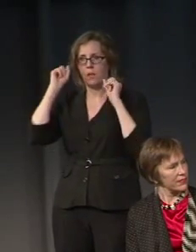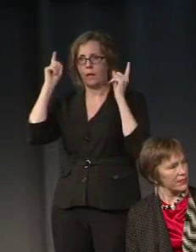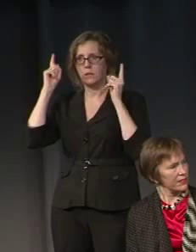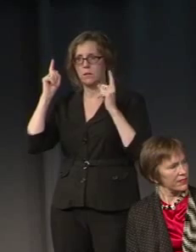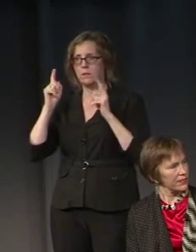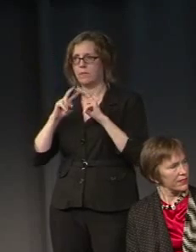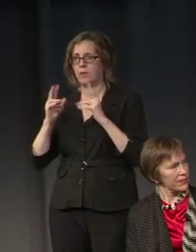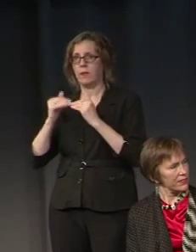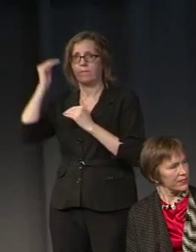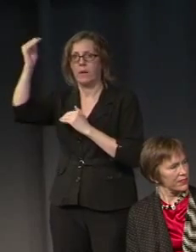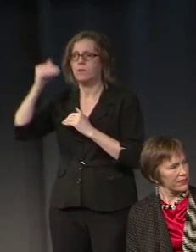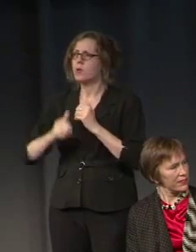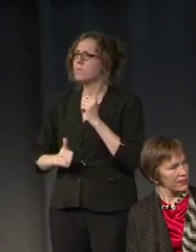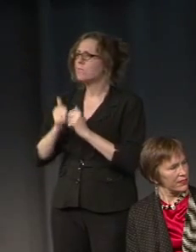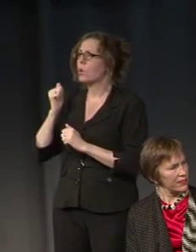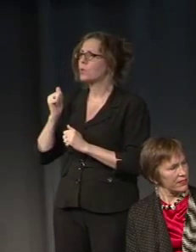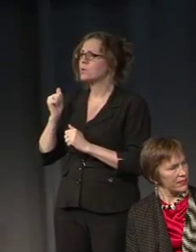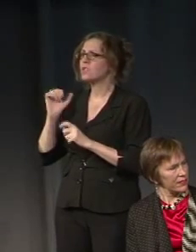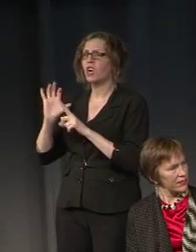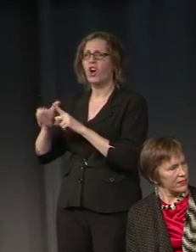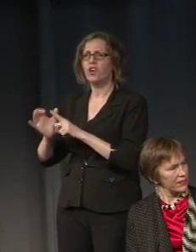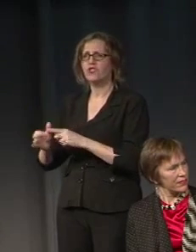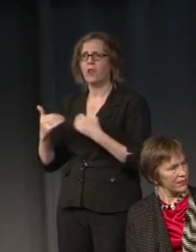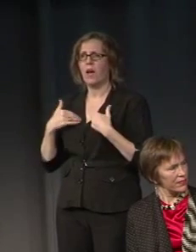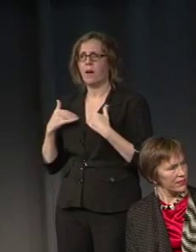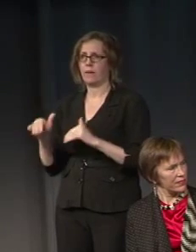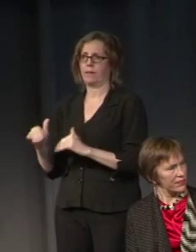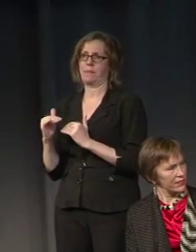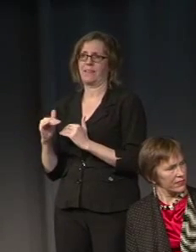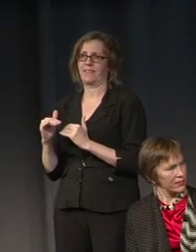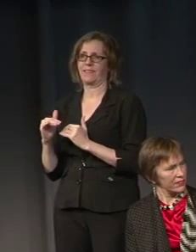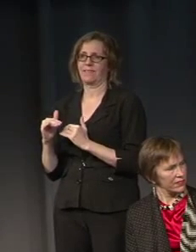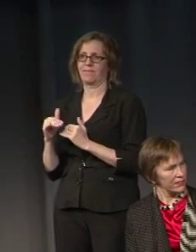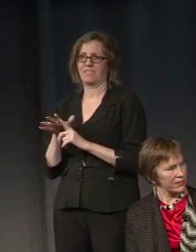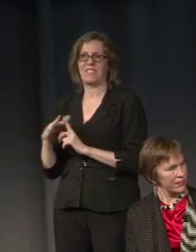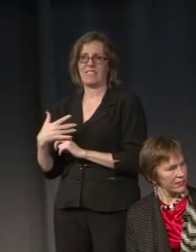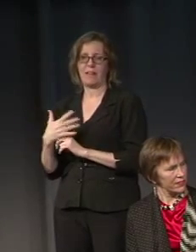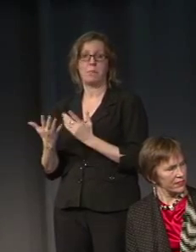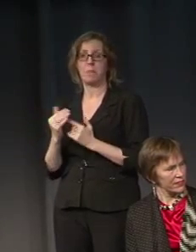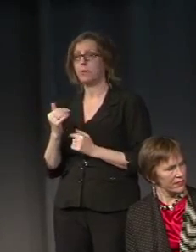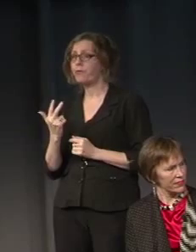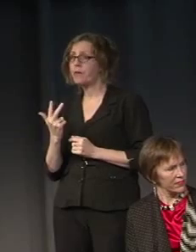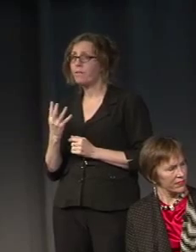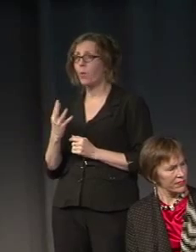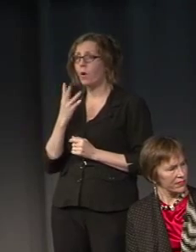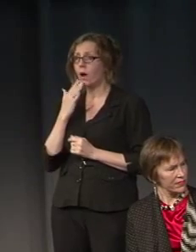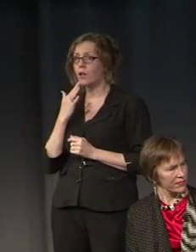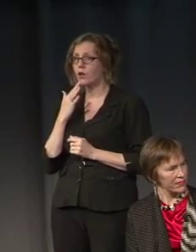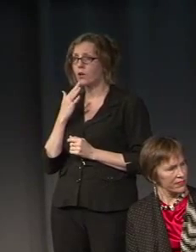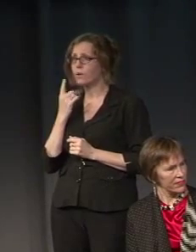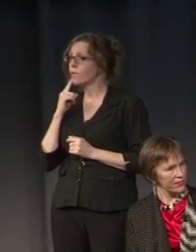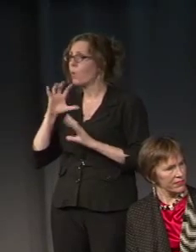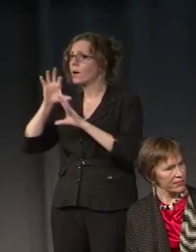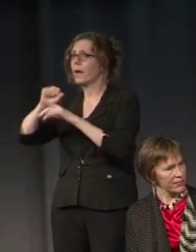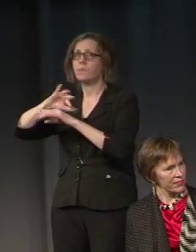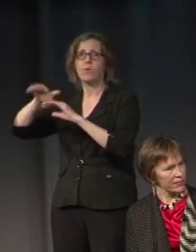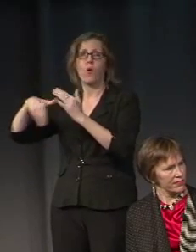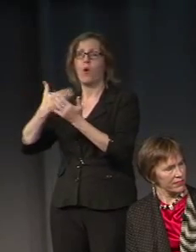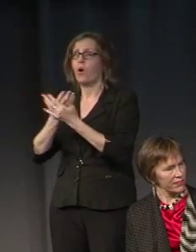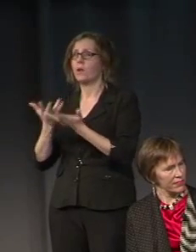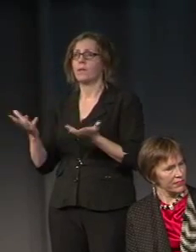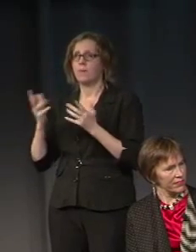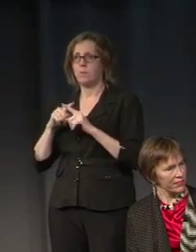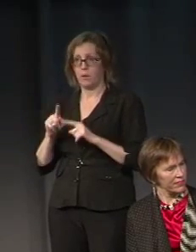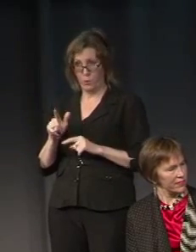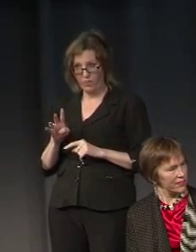cultures actually have a much more limited set in which maybe only 3 or 4 are necessary to capture all of the space. And I've